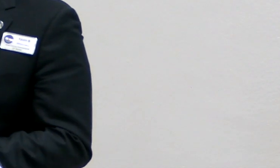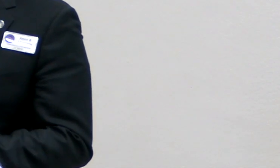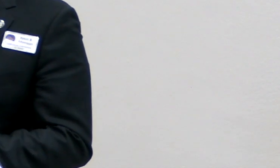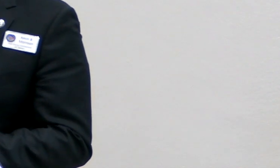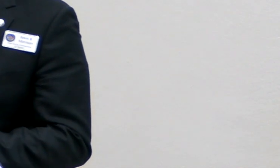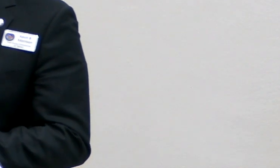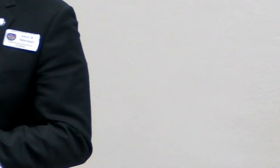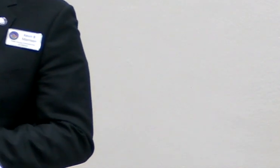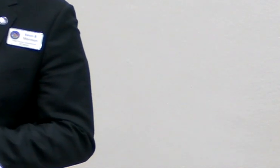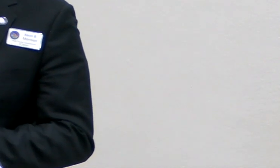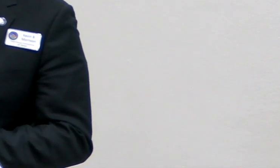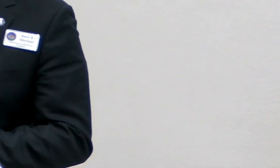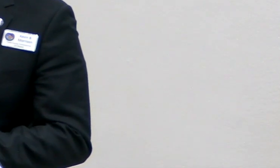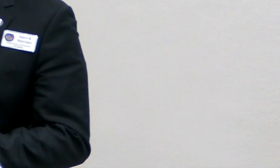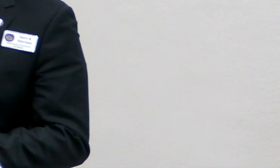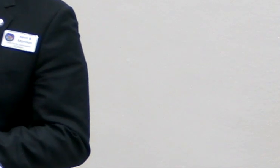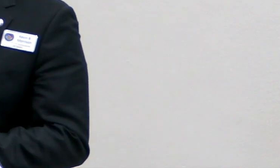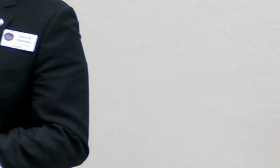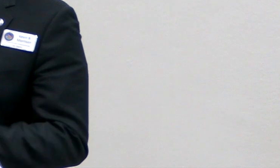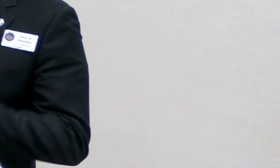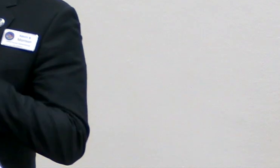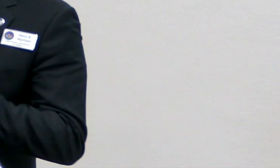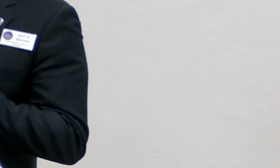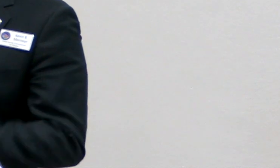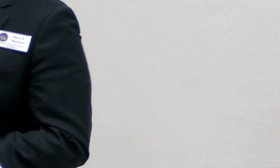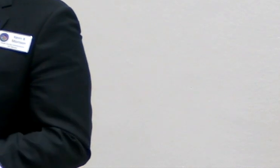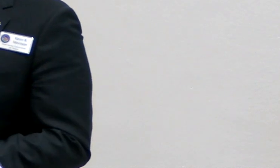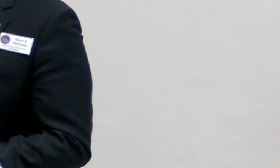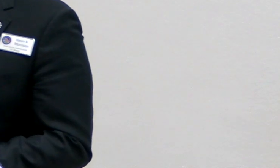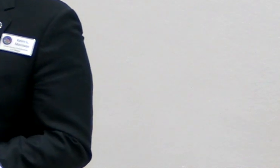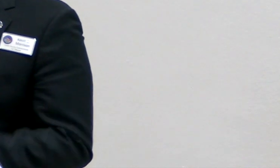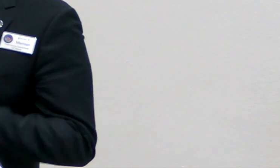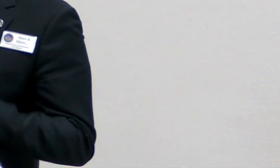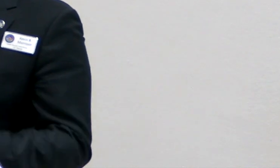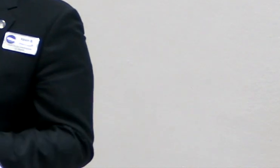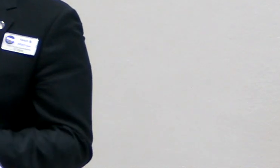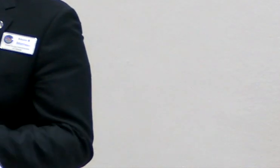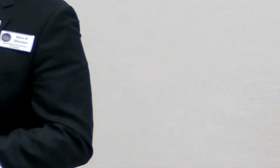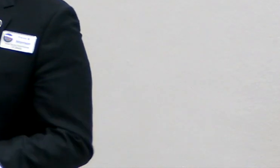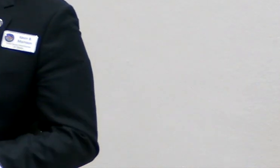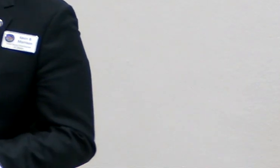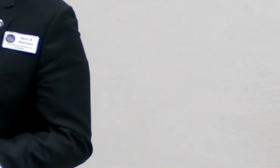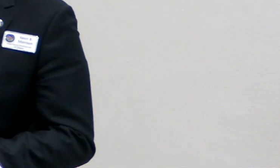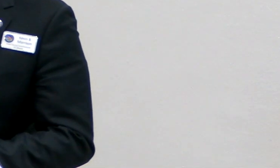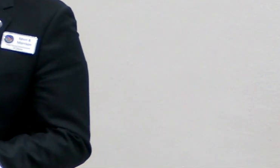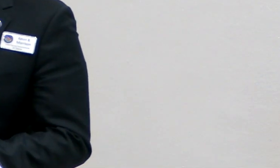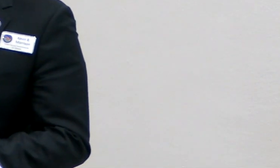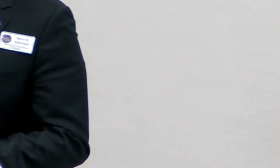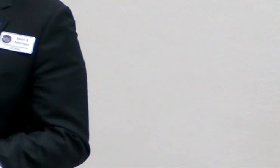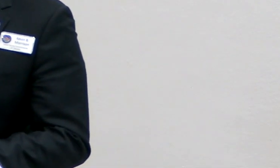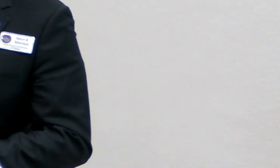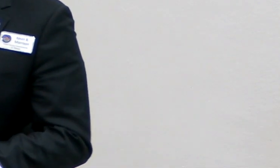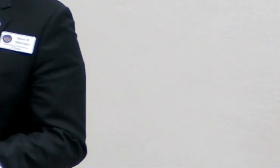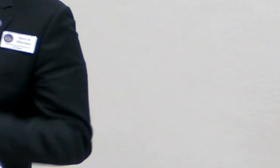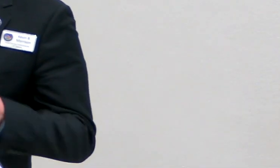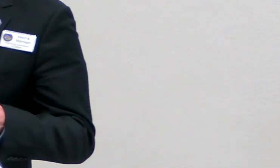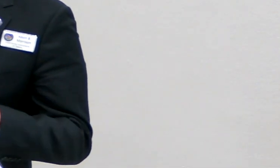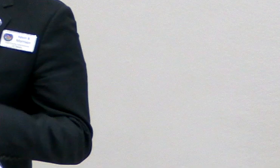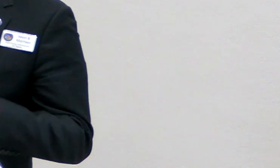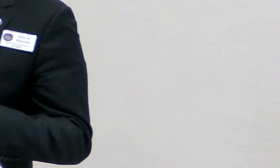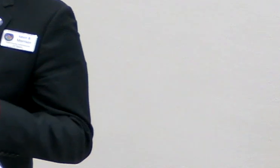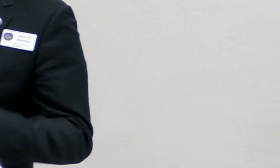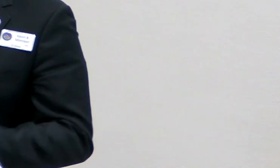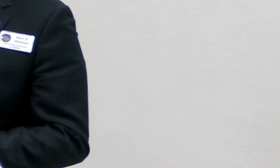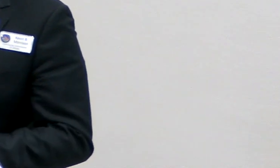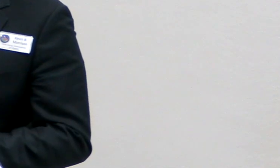assessment. And I've said for years now, you should not have to pay a penny more than is due. Now today, our Board of